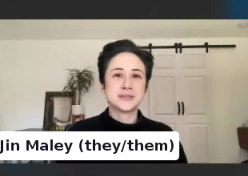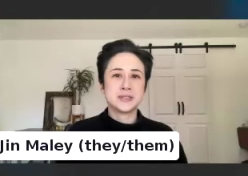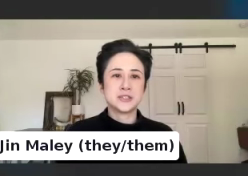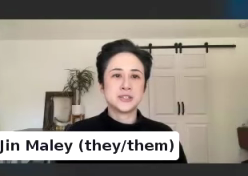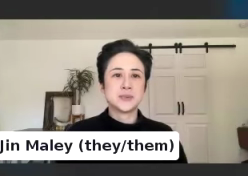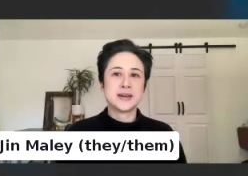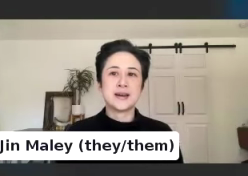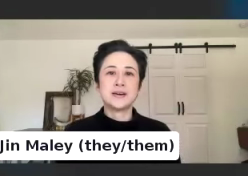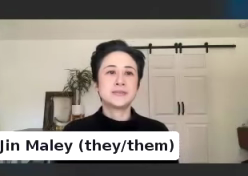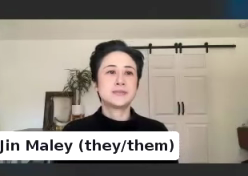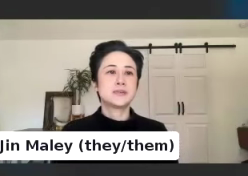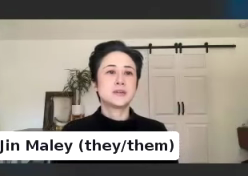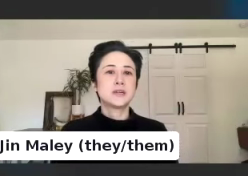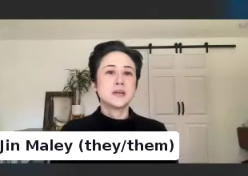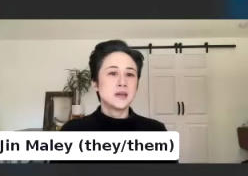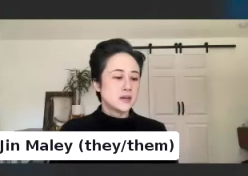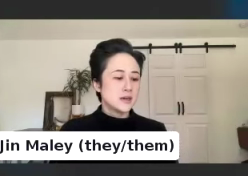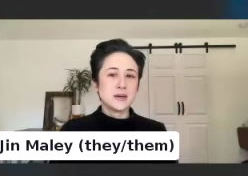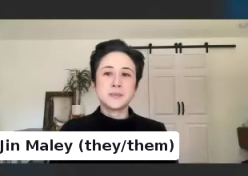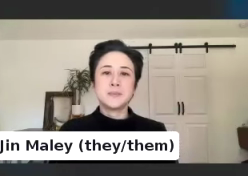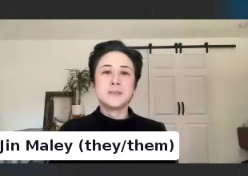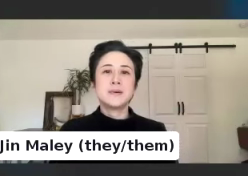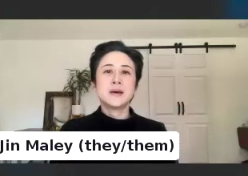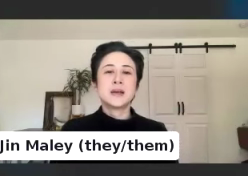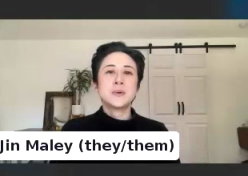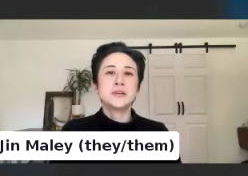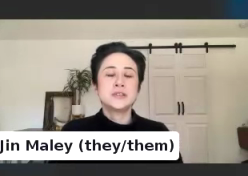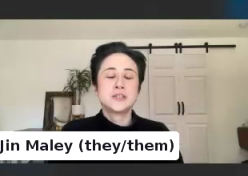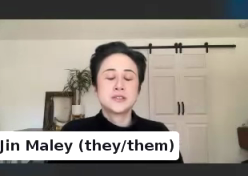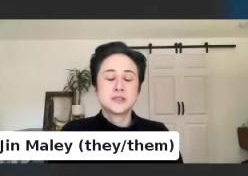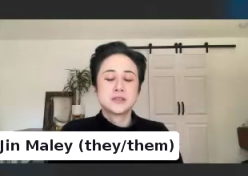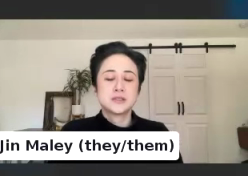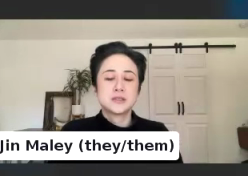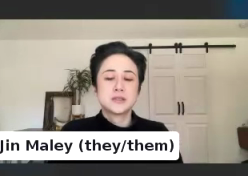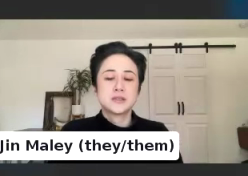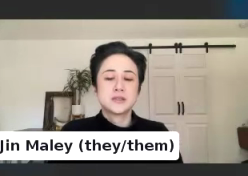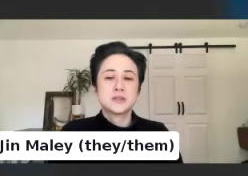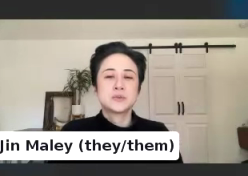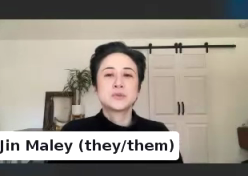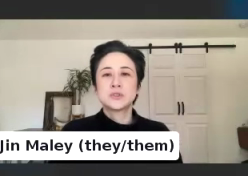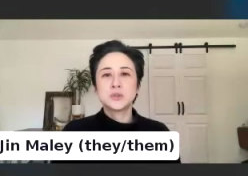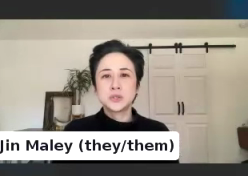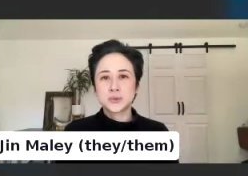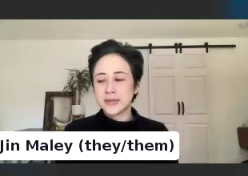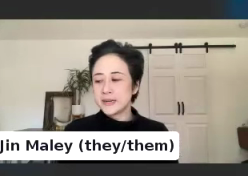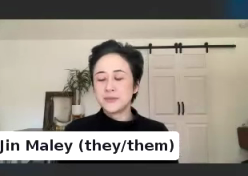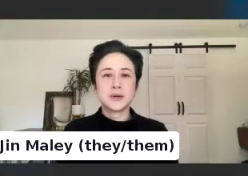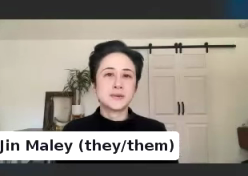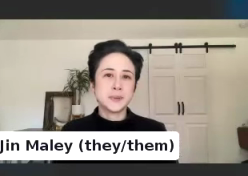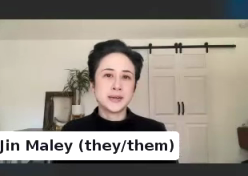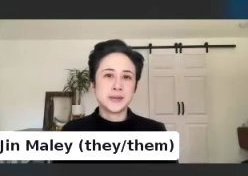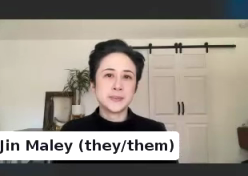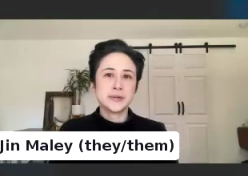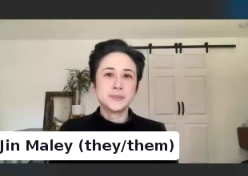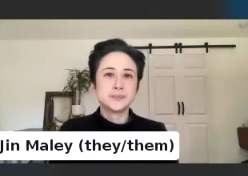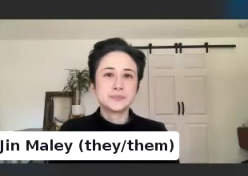book definitions you might have. And I want you to just do a little writing if you have a